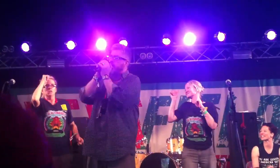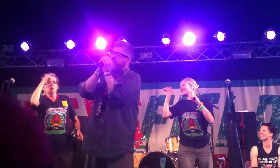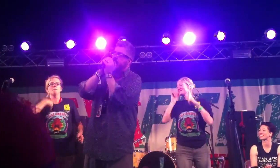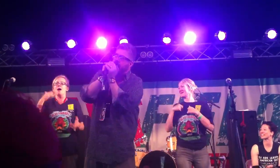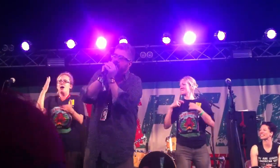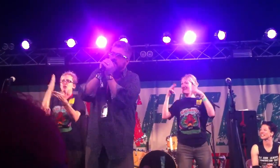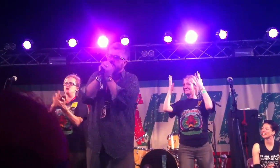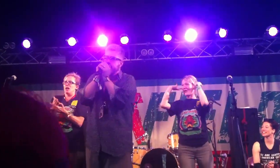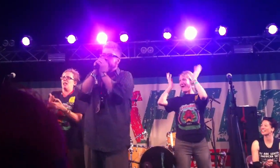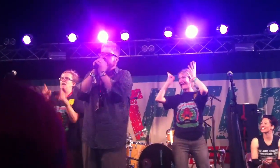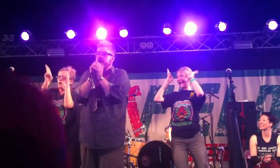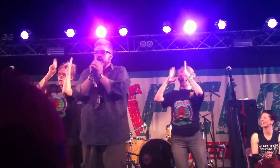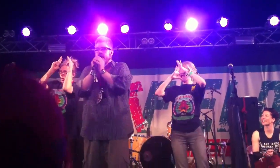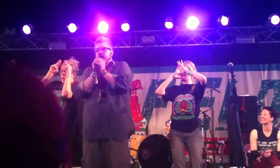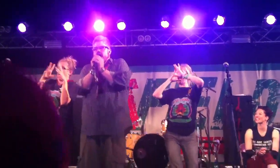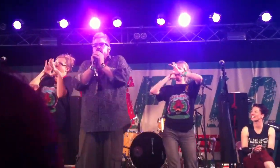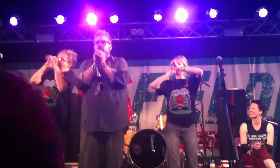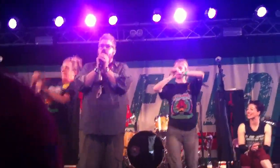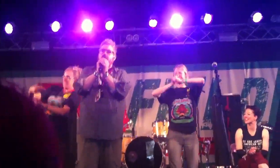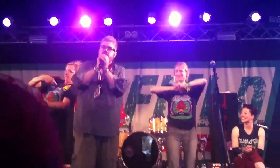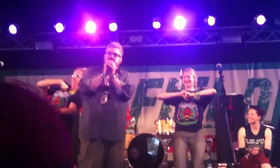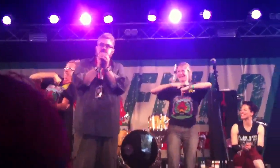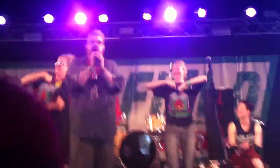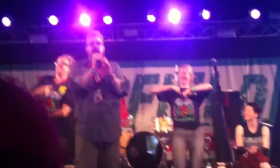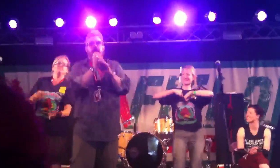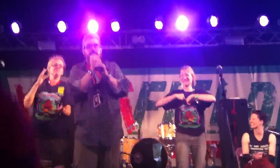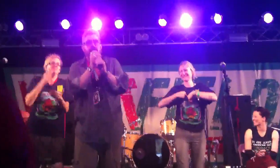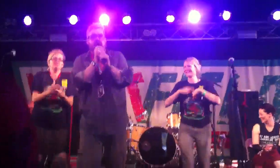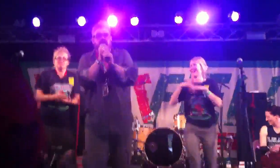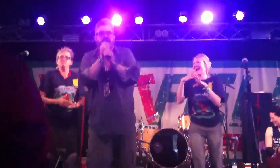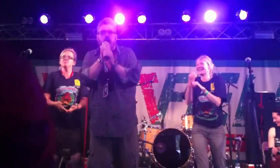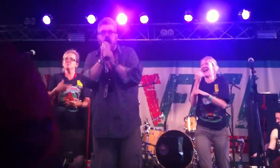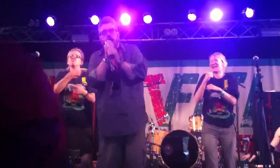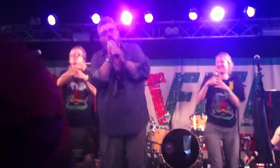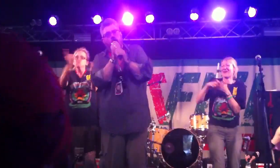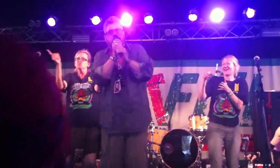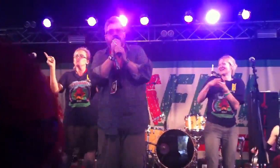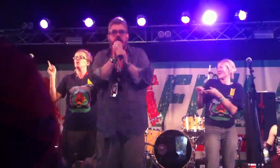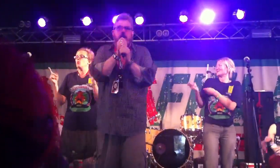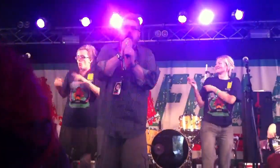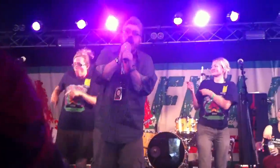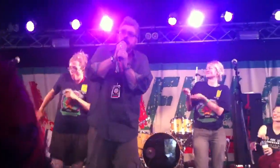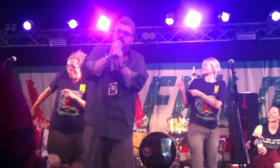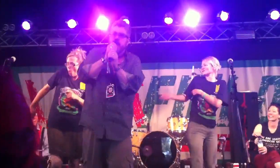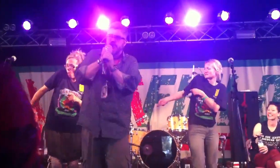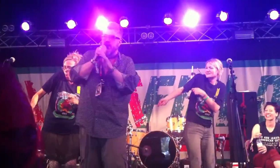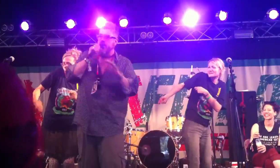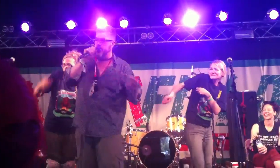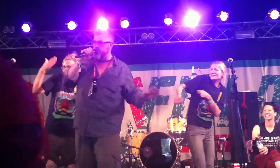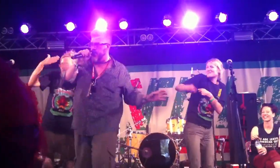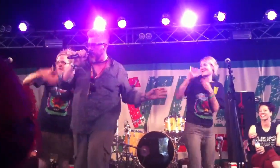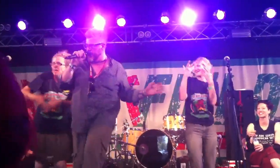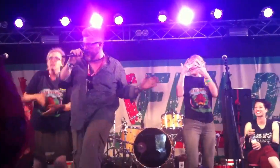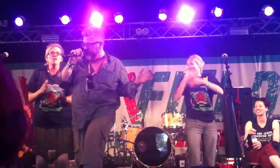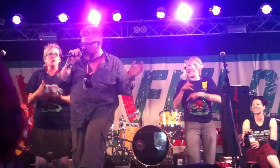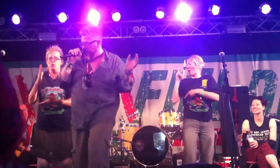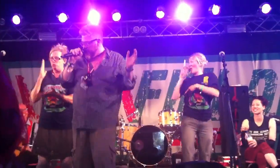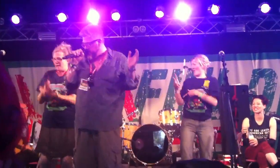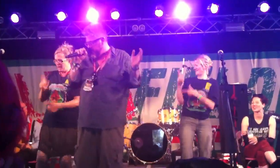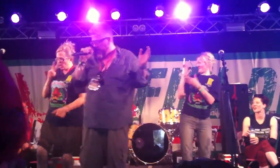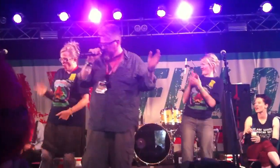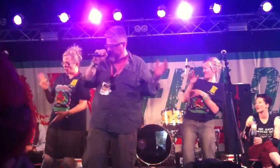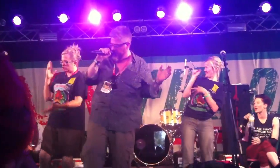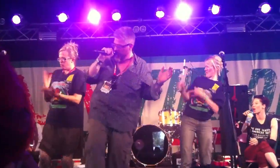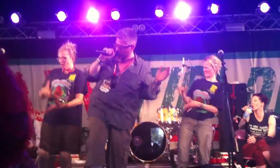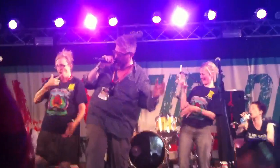my doggy hates me. I take him out for walks at night because he looks incredibly